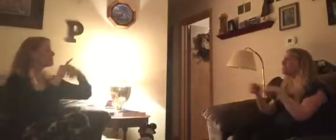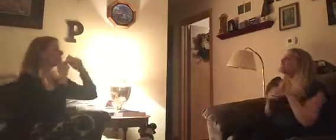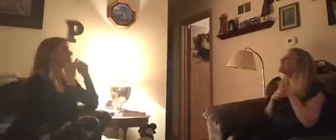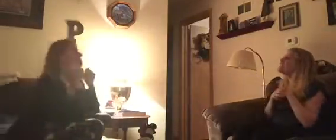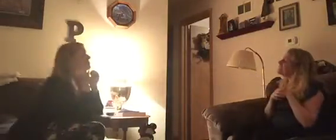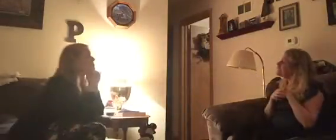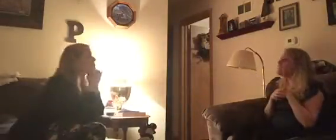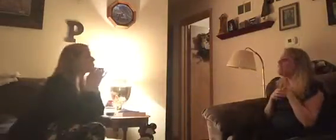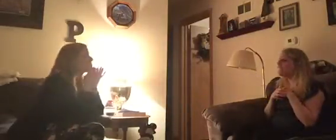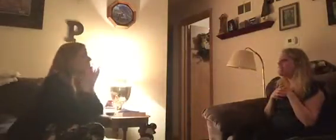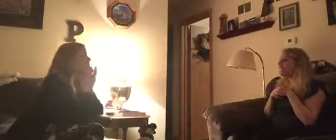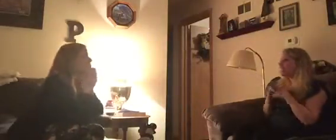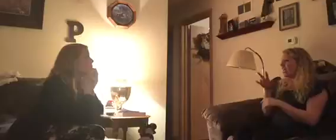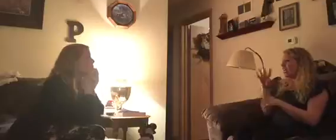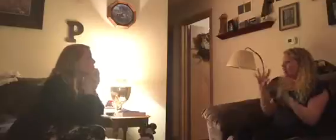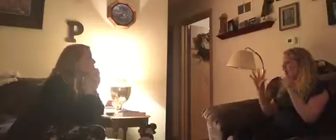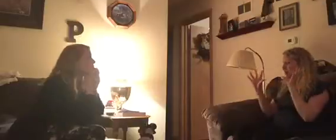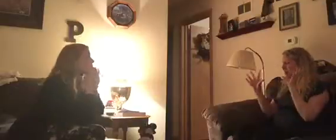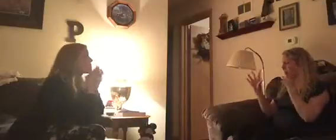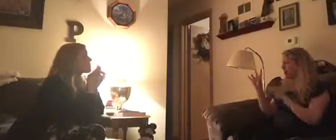probably $700 to fix the hail on the roof.